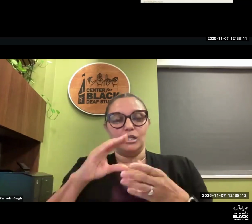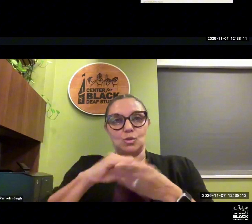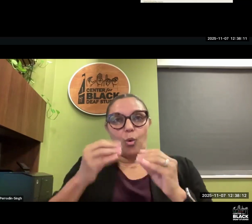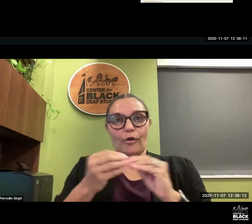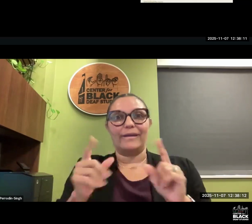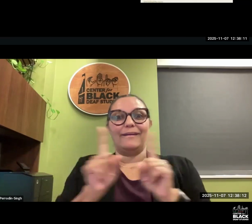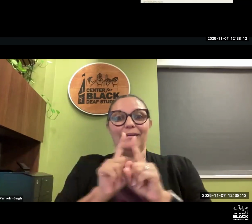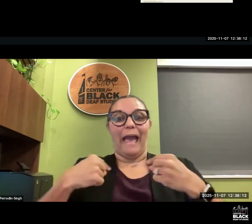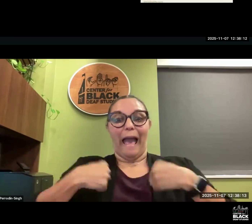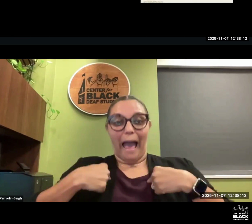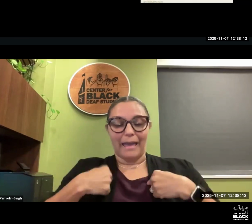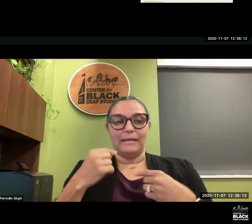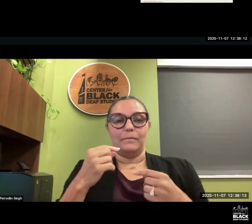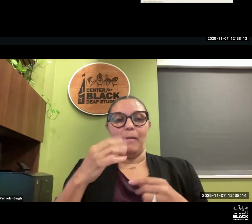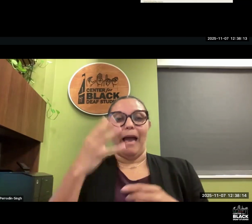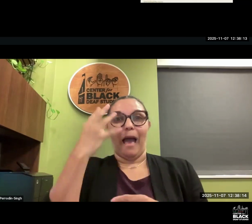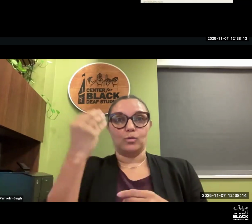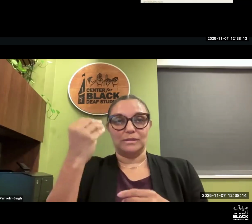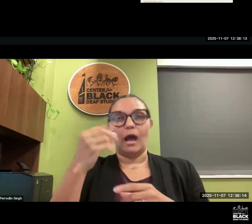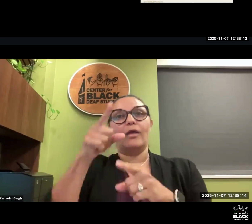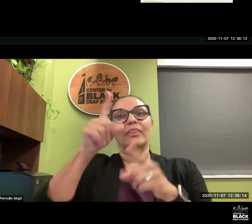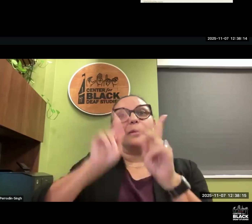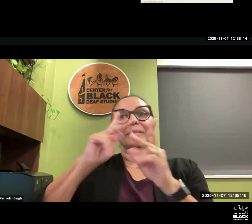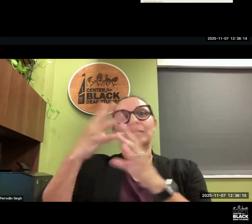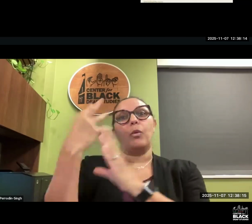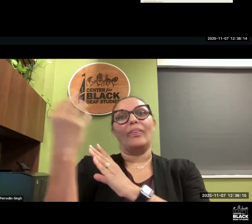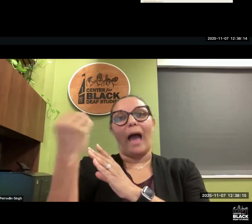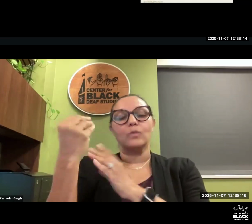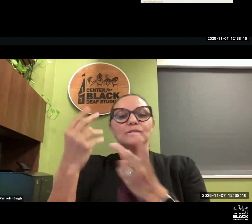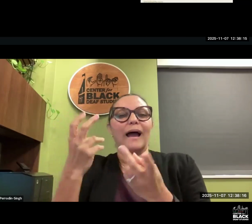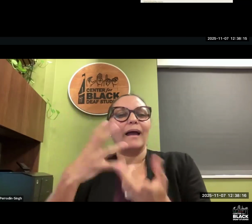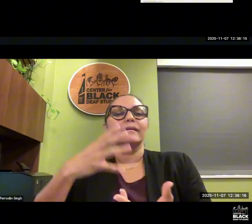like an outsider within.